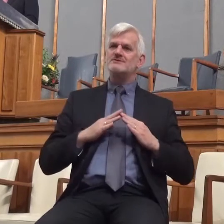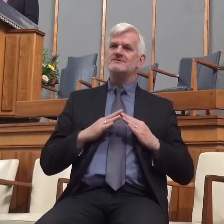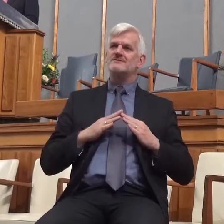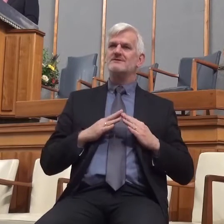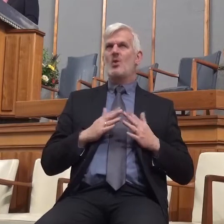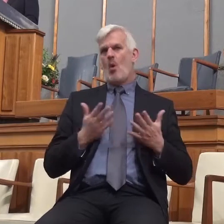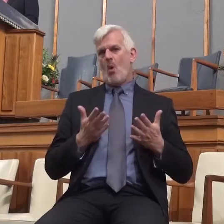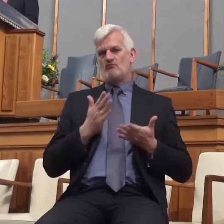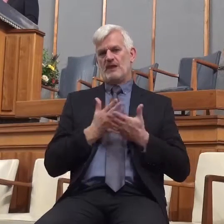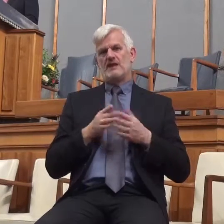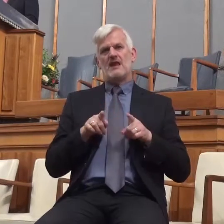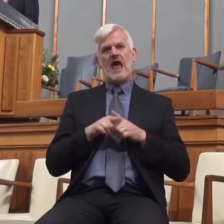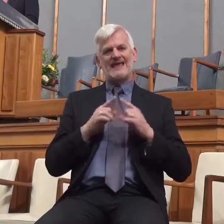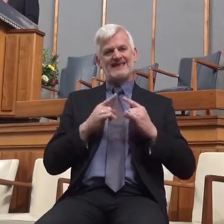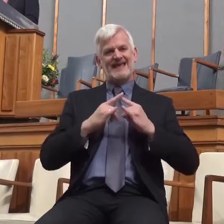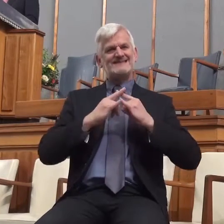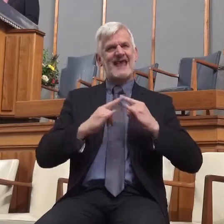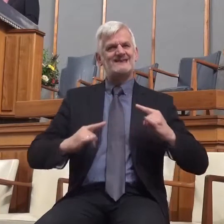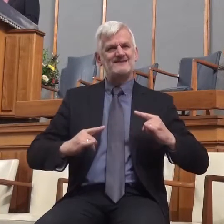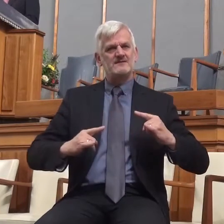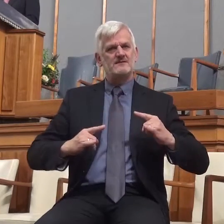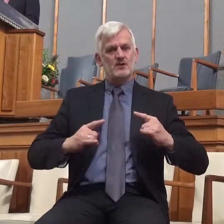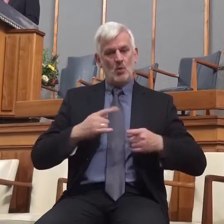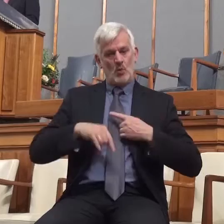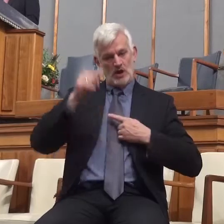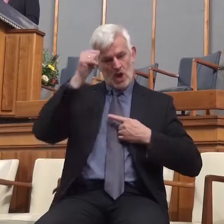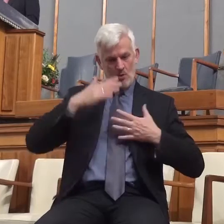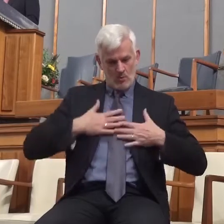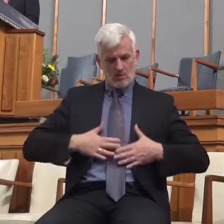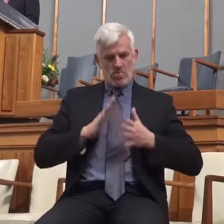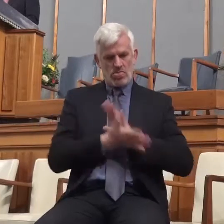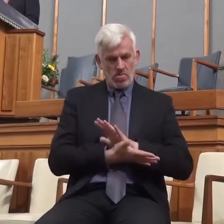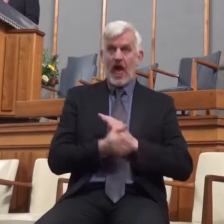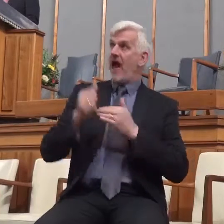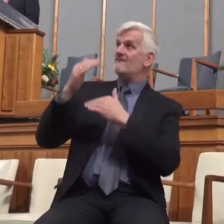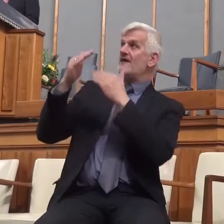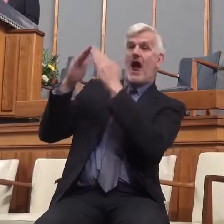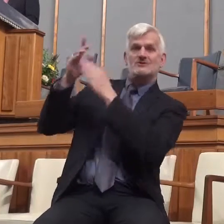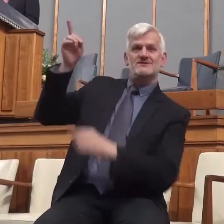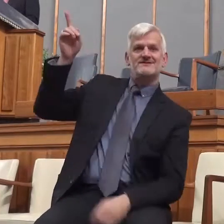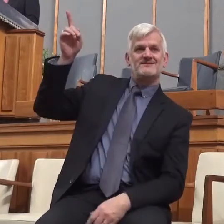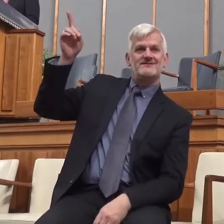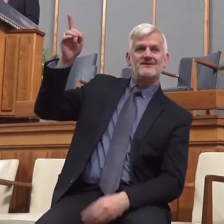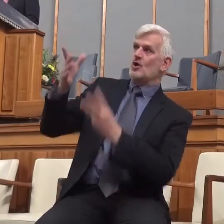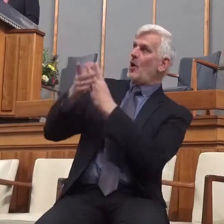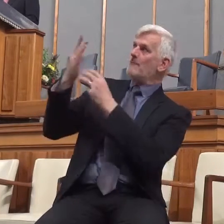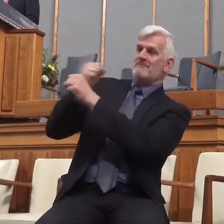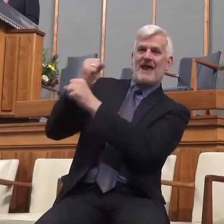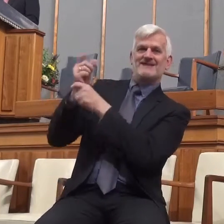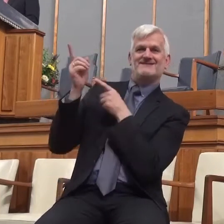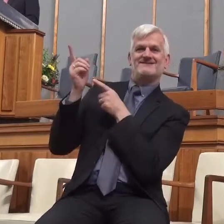tent, were dissolved, we have a building of God, an house not made with